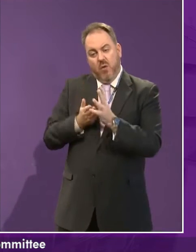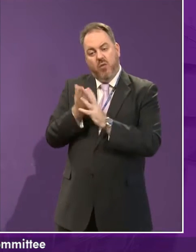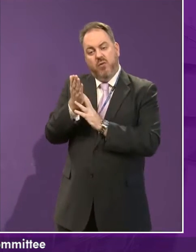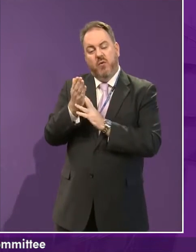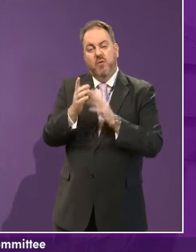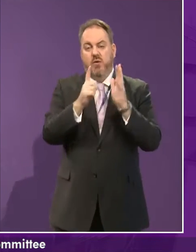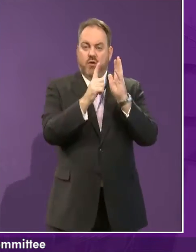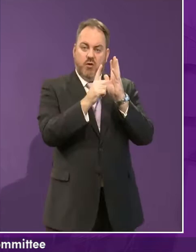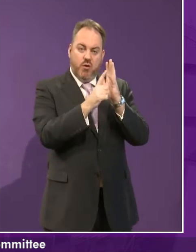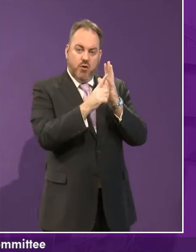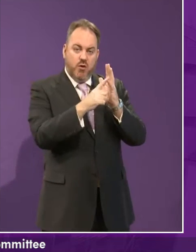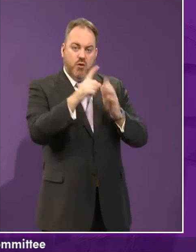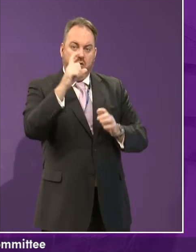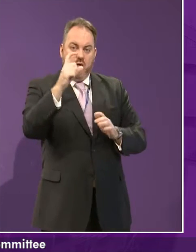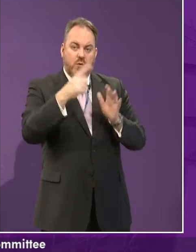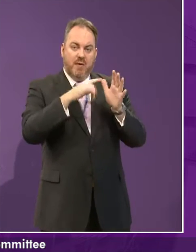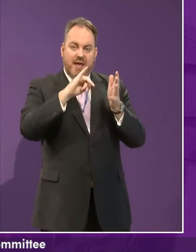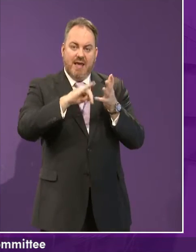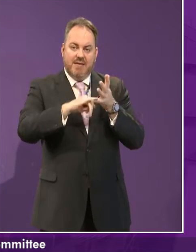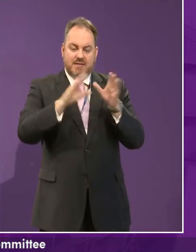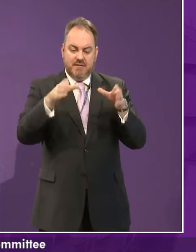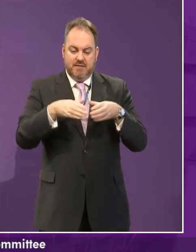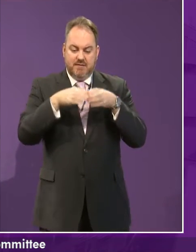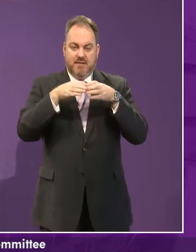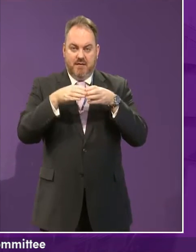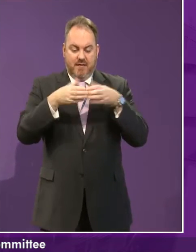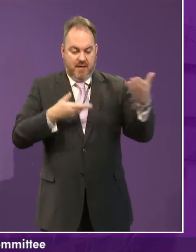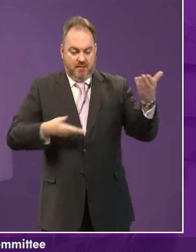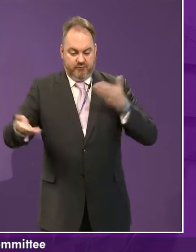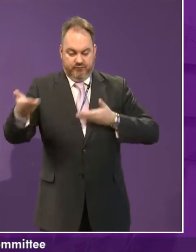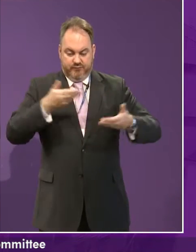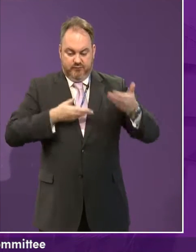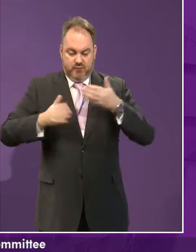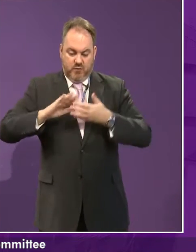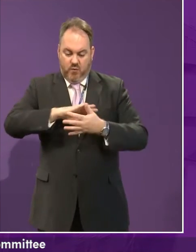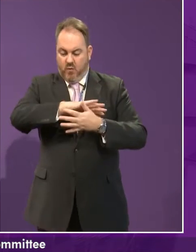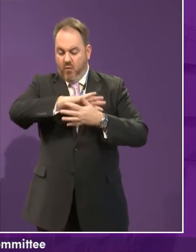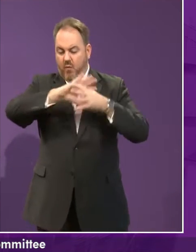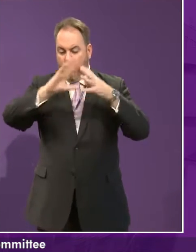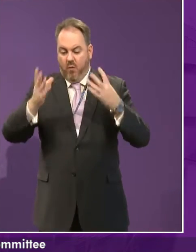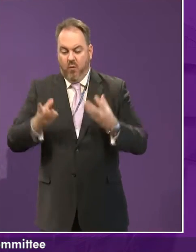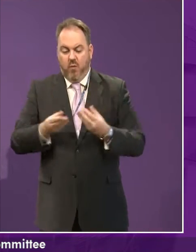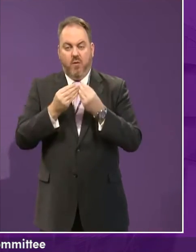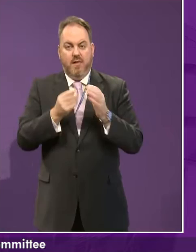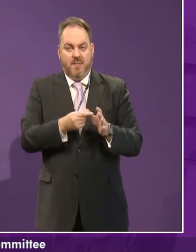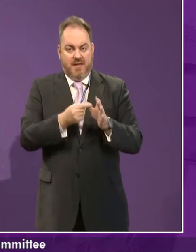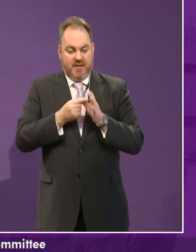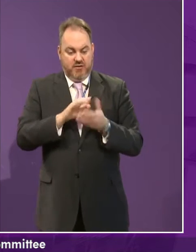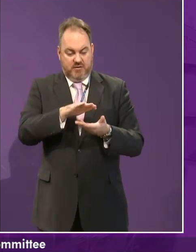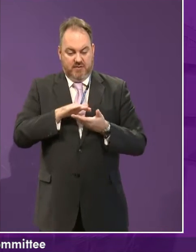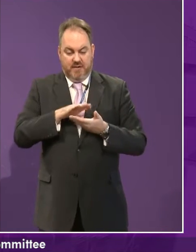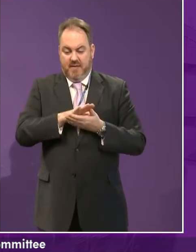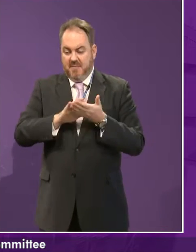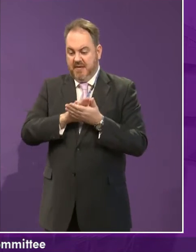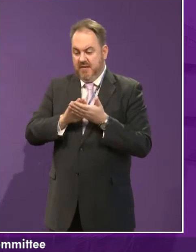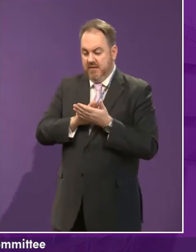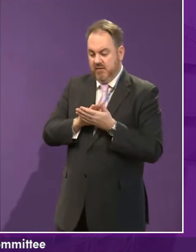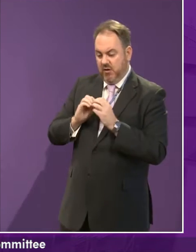and UCAS facilitate the delivery of the applications to each of the choices that an applicant has